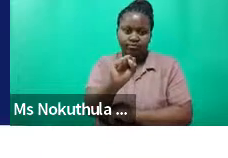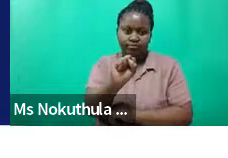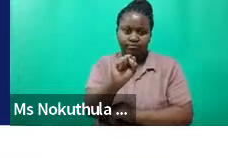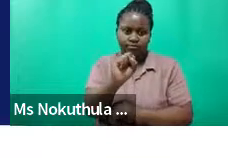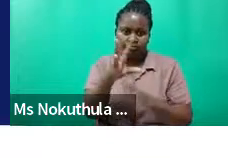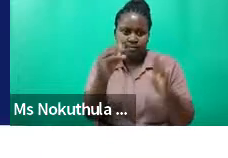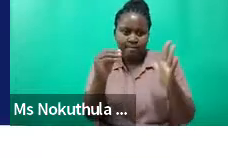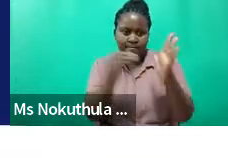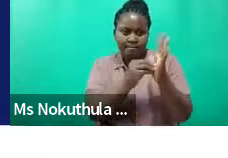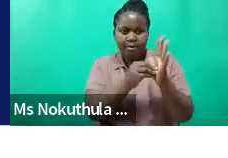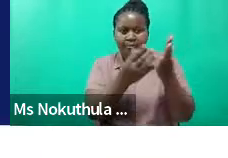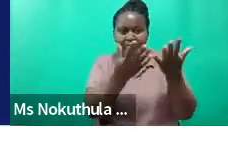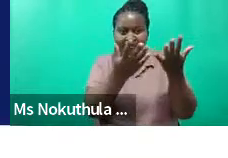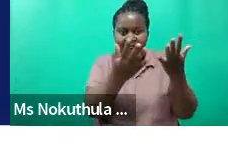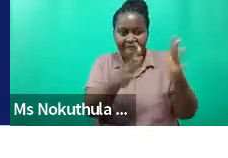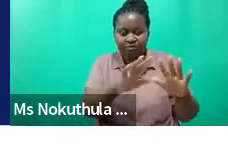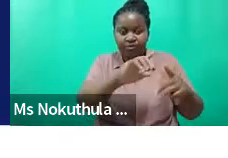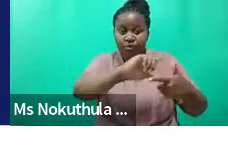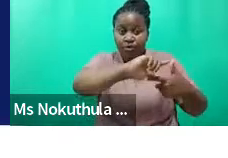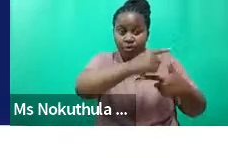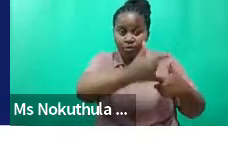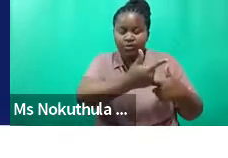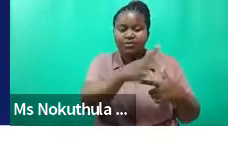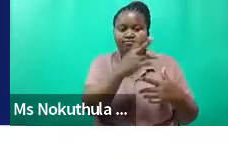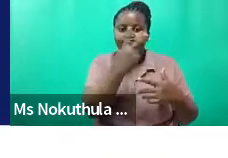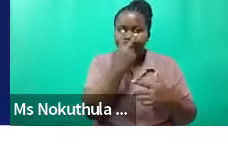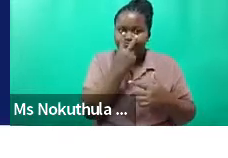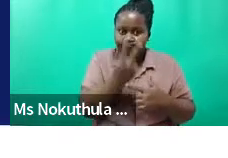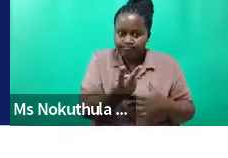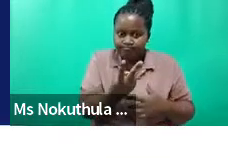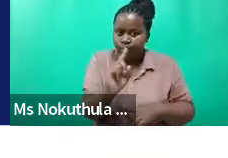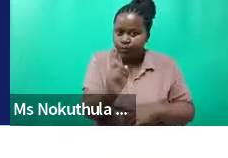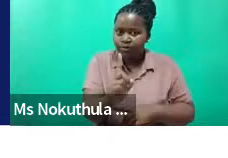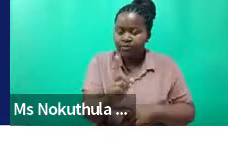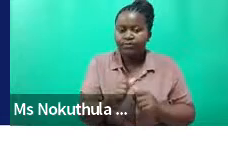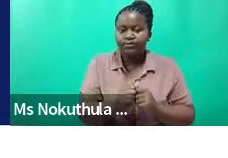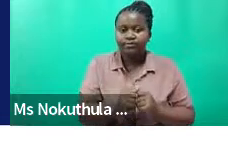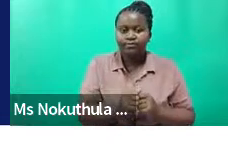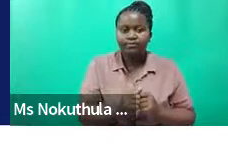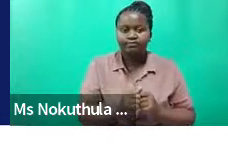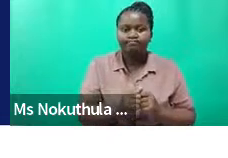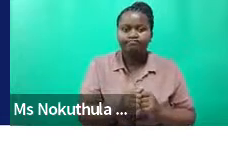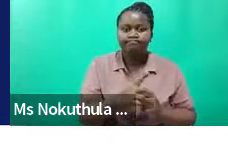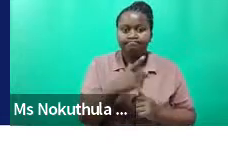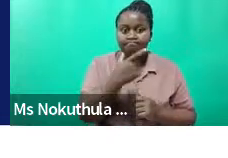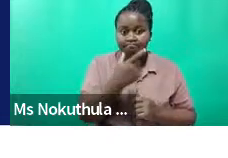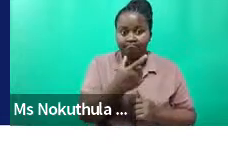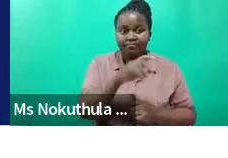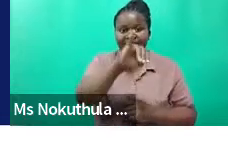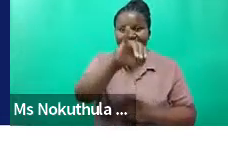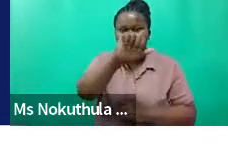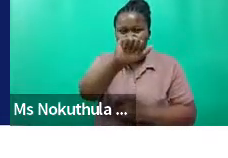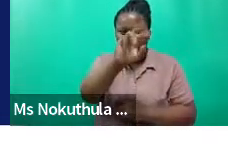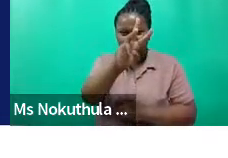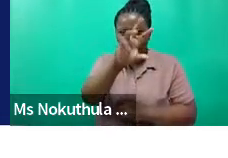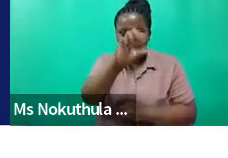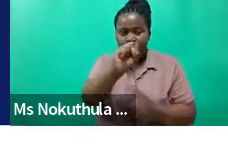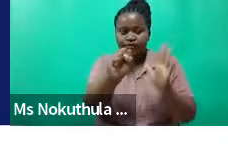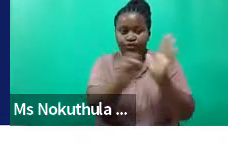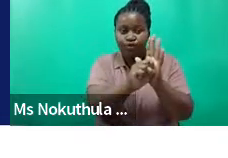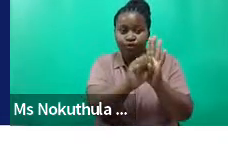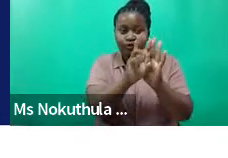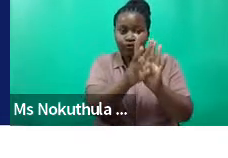installed onto the computer, it seemed that, unfortunately, the JAWS, the software was